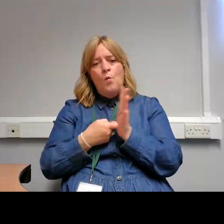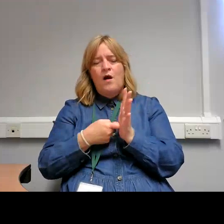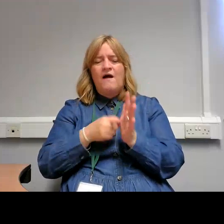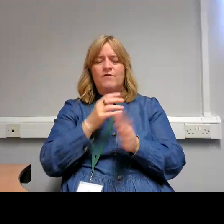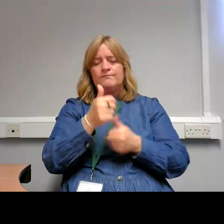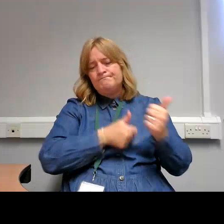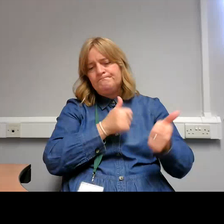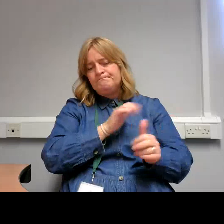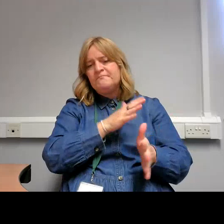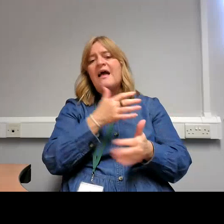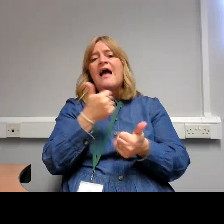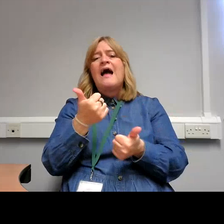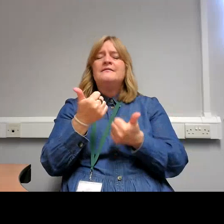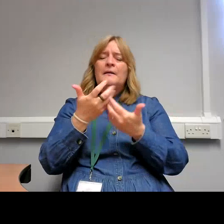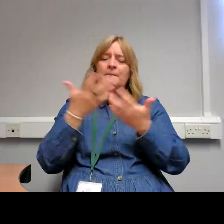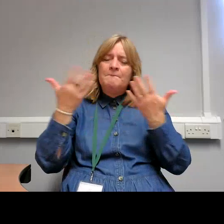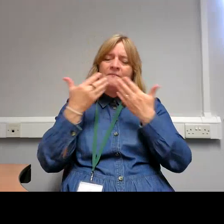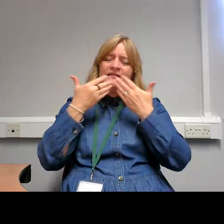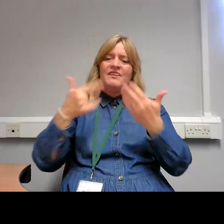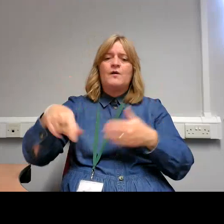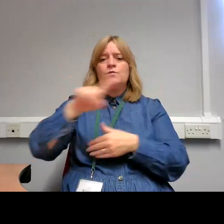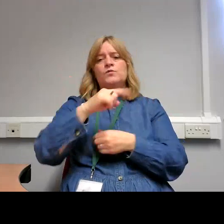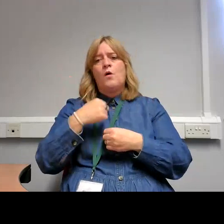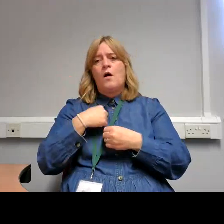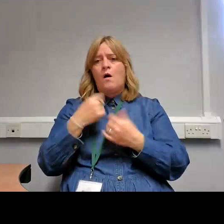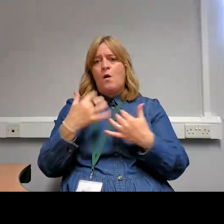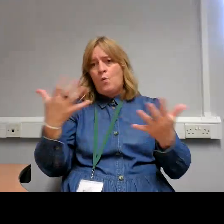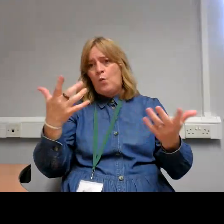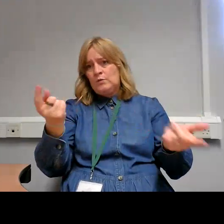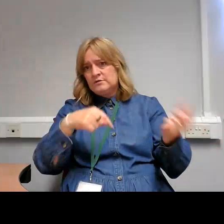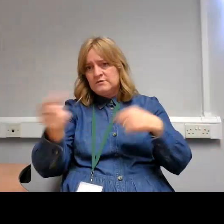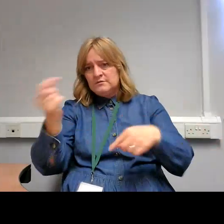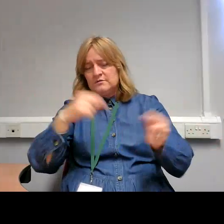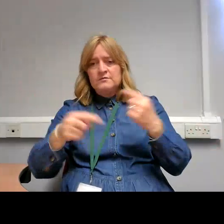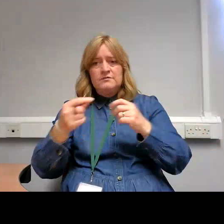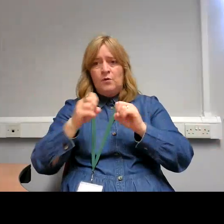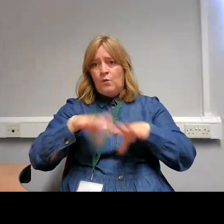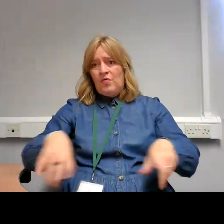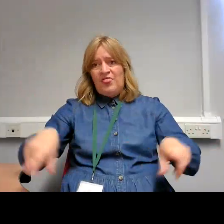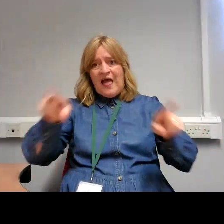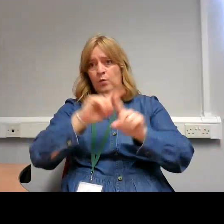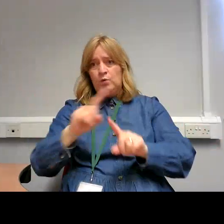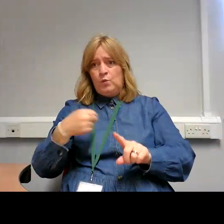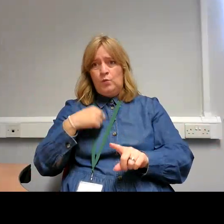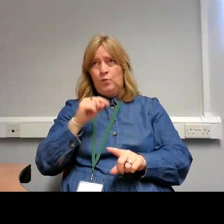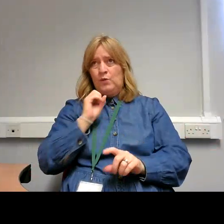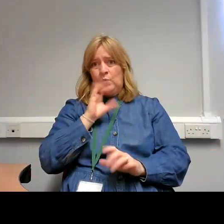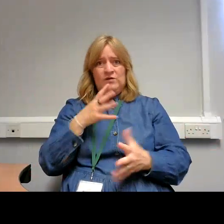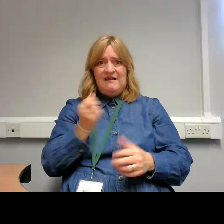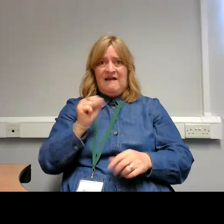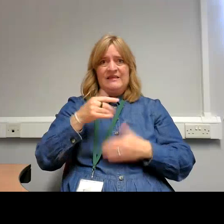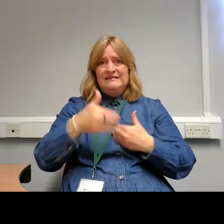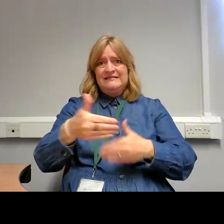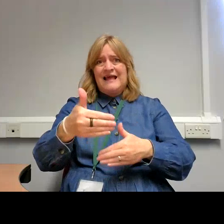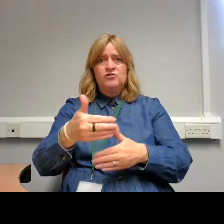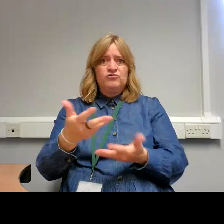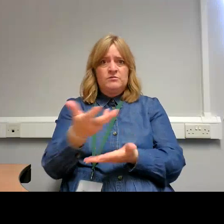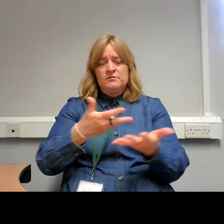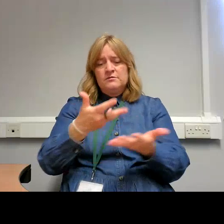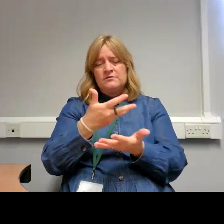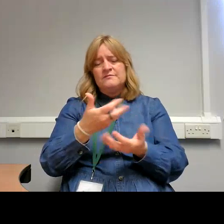thanks, though, is to our audience. Without you, we wouldn't have these sessions at all, and you've really brought in some fantastic questions